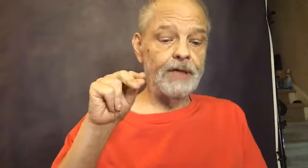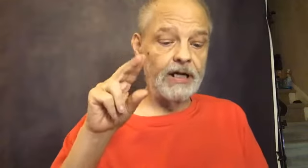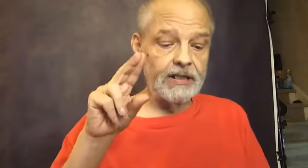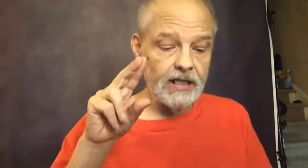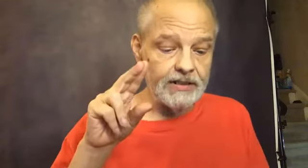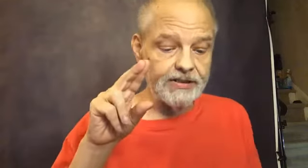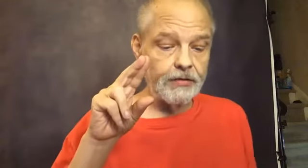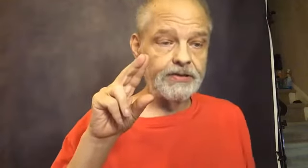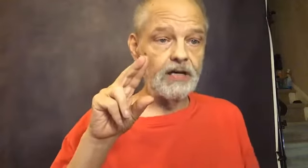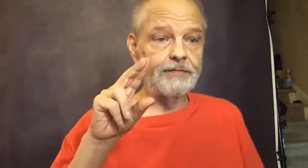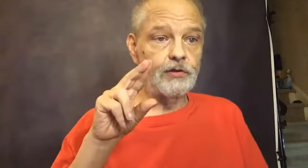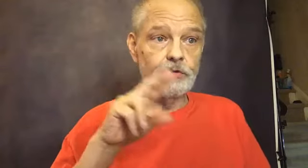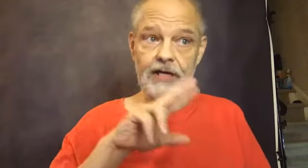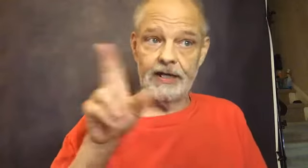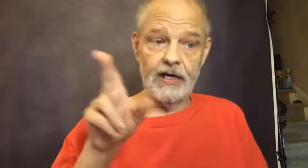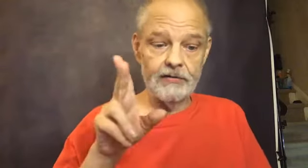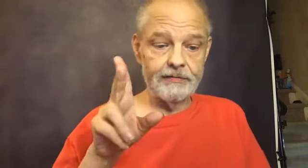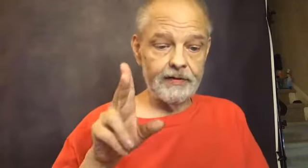But it's not necessarily a sign for any